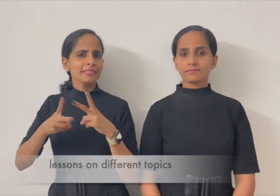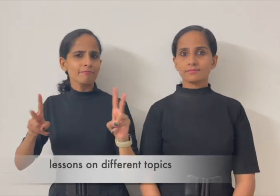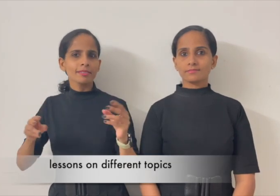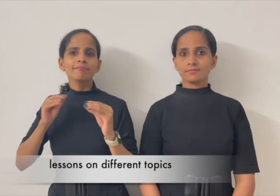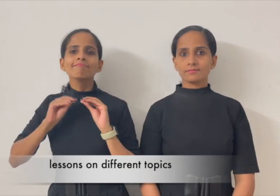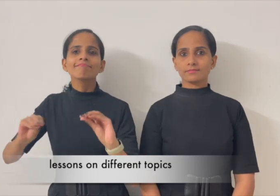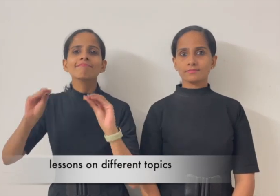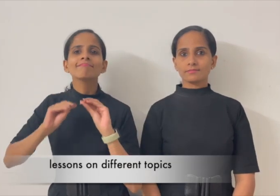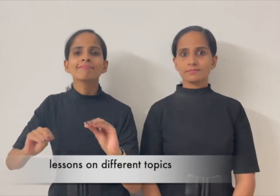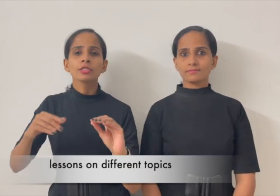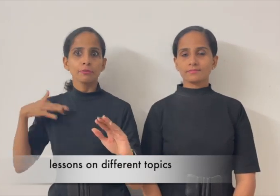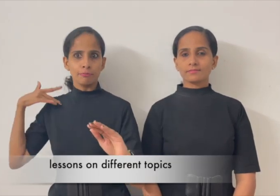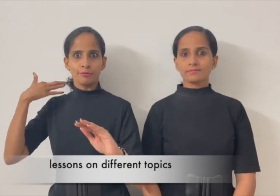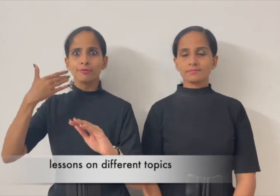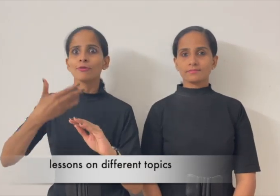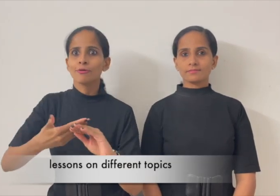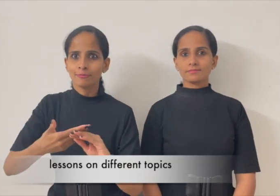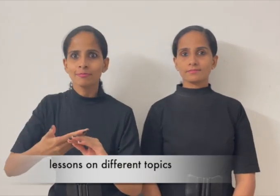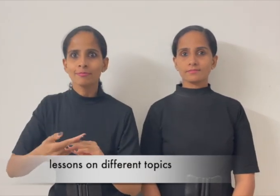Language lessons on different topics.